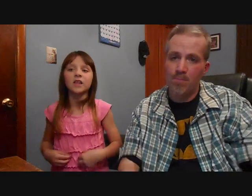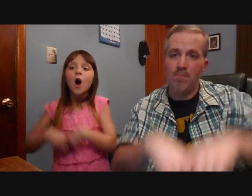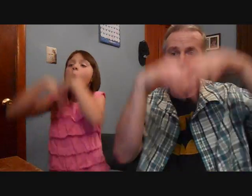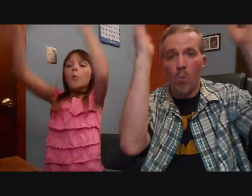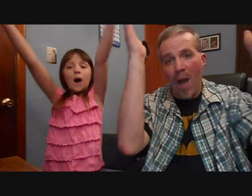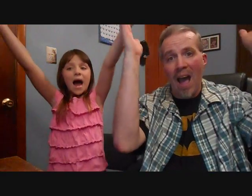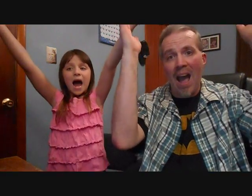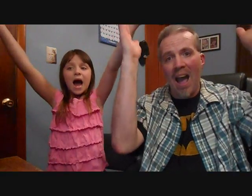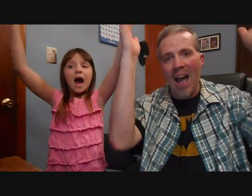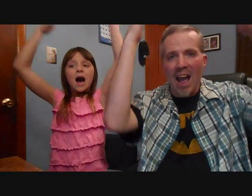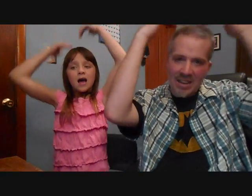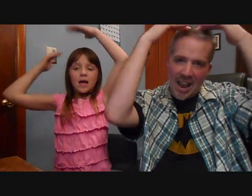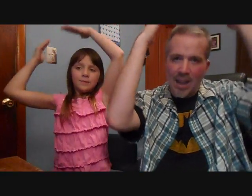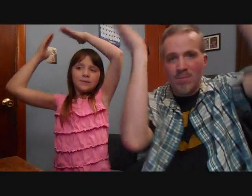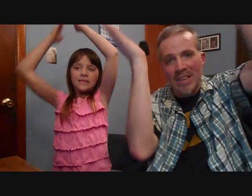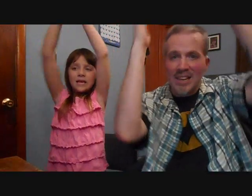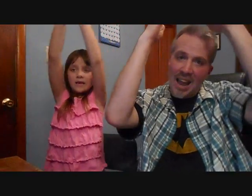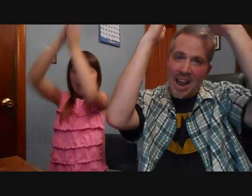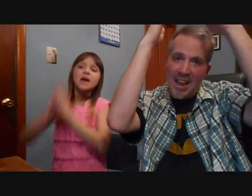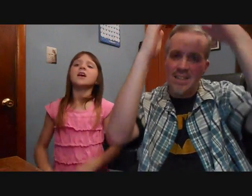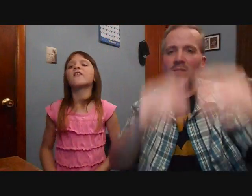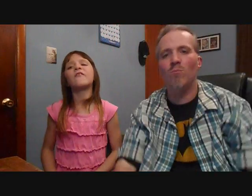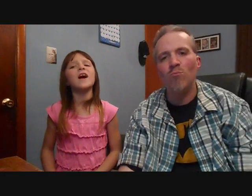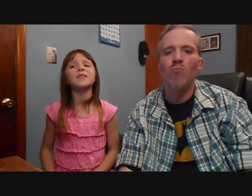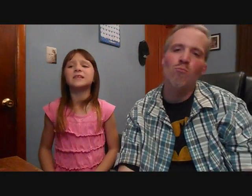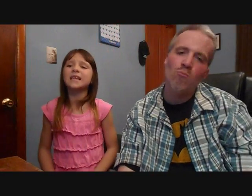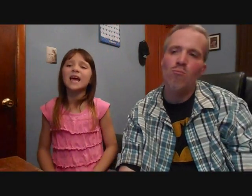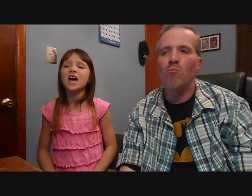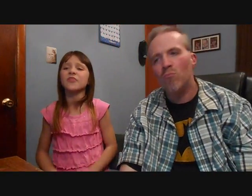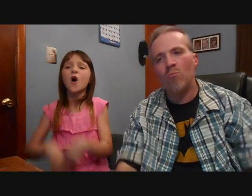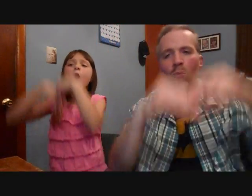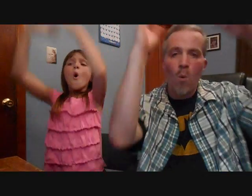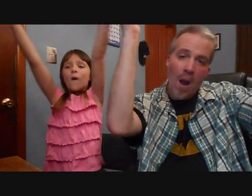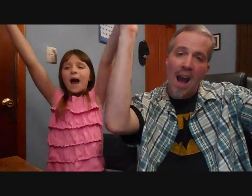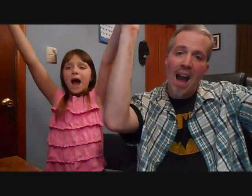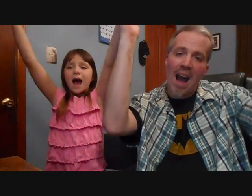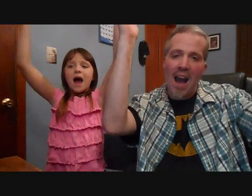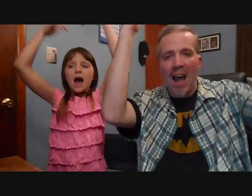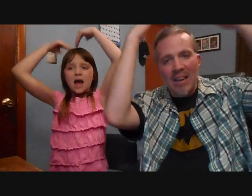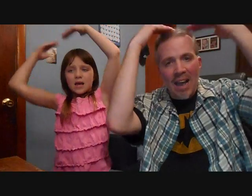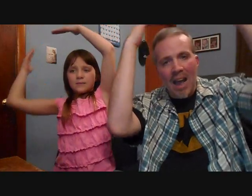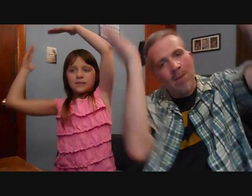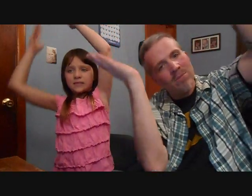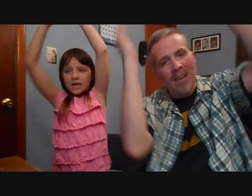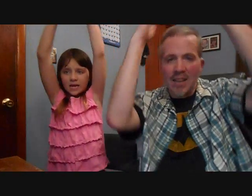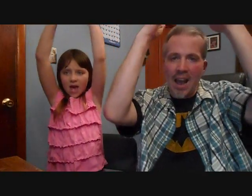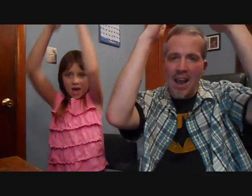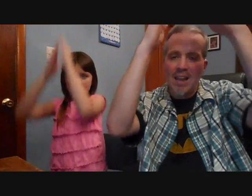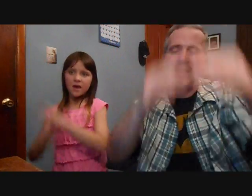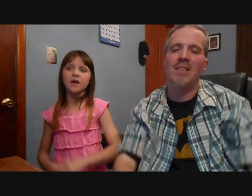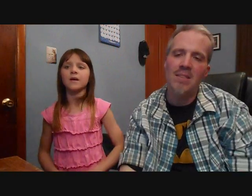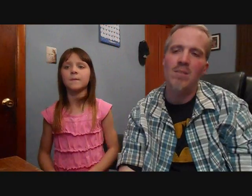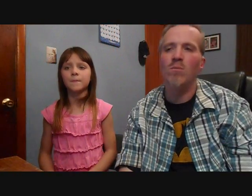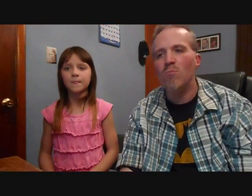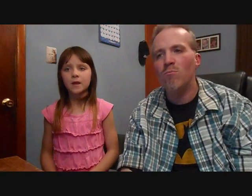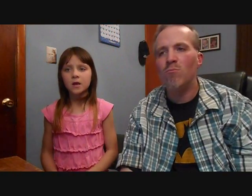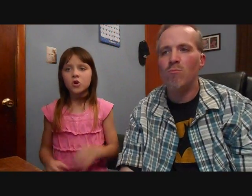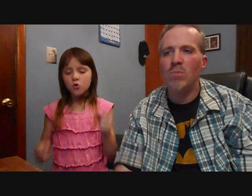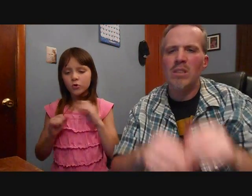at the YMCA It's fun to stay at the YMCA You